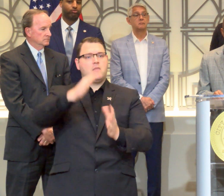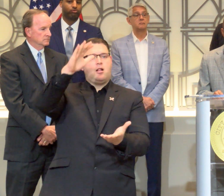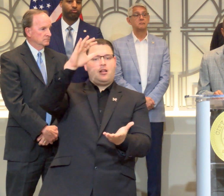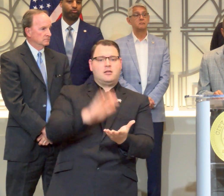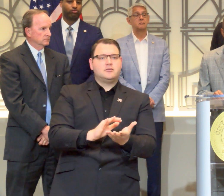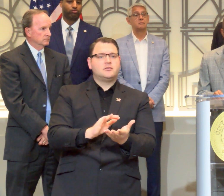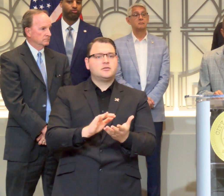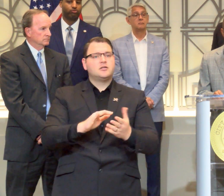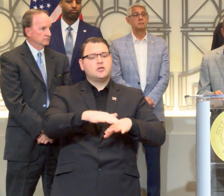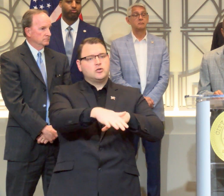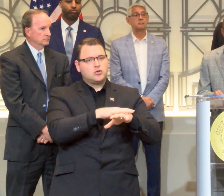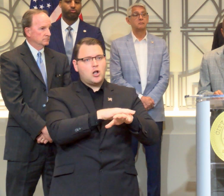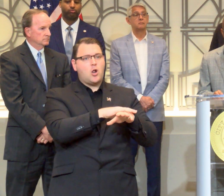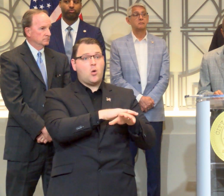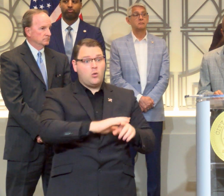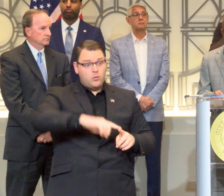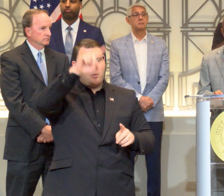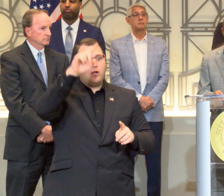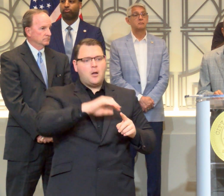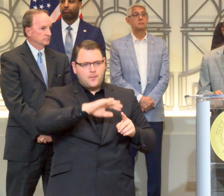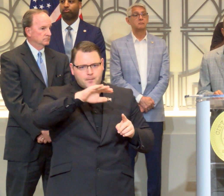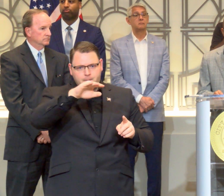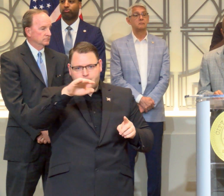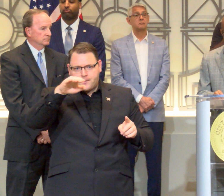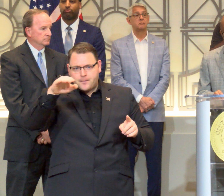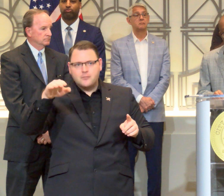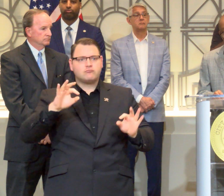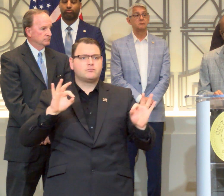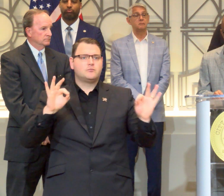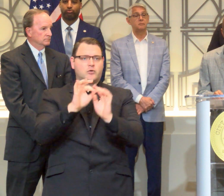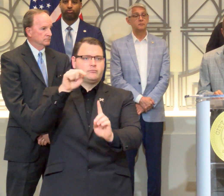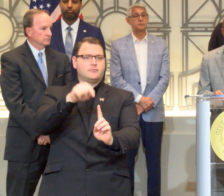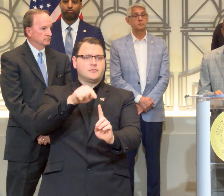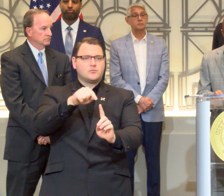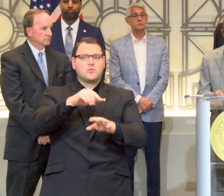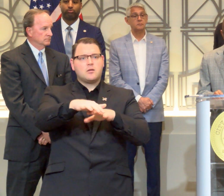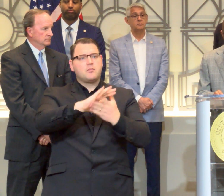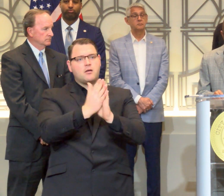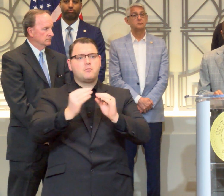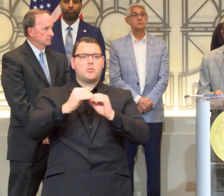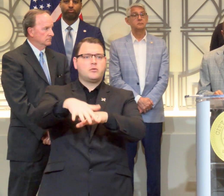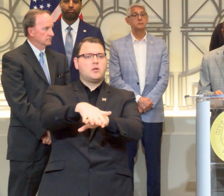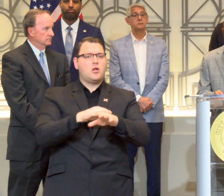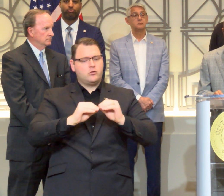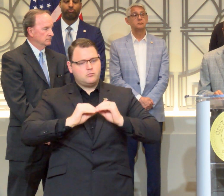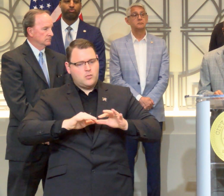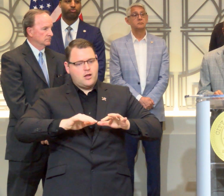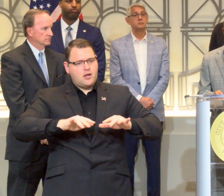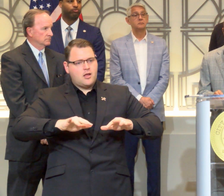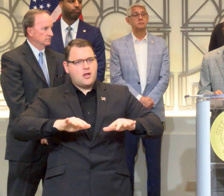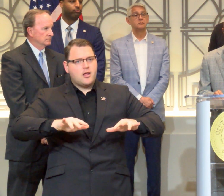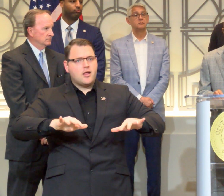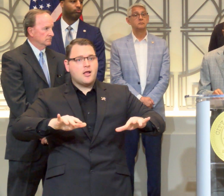progression of this particular virus. And that's the key, to slow down the progression of this community virus such that our